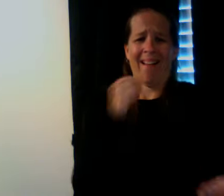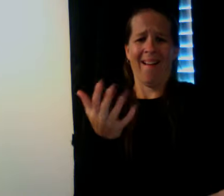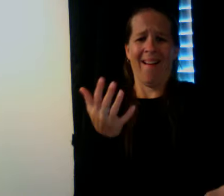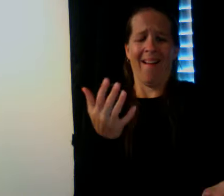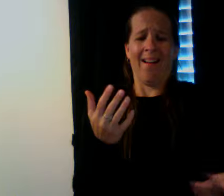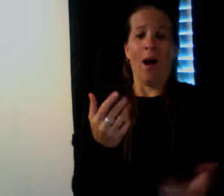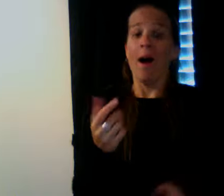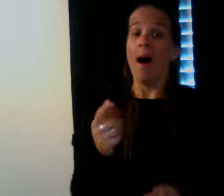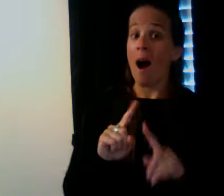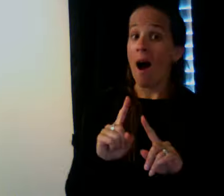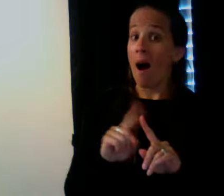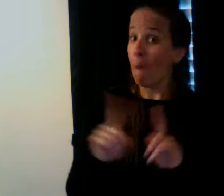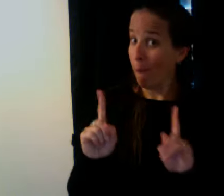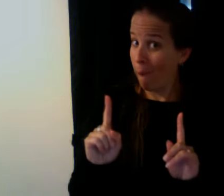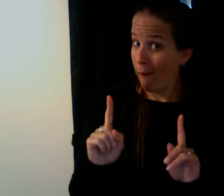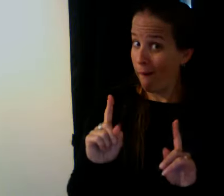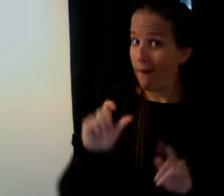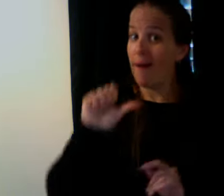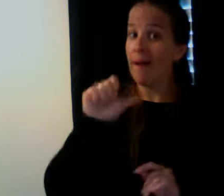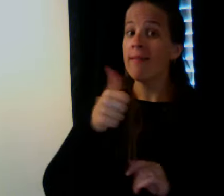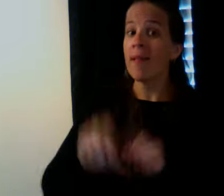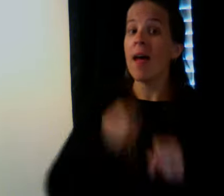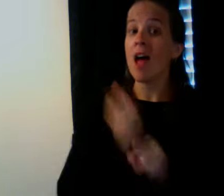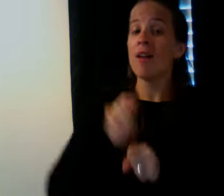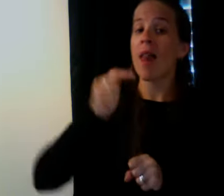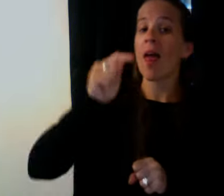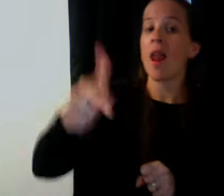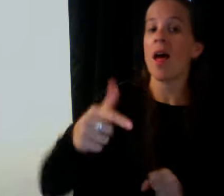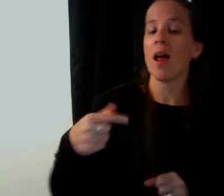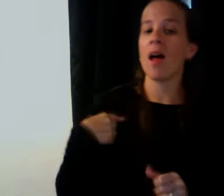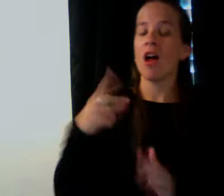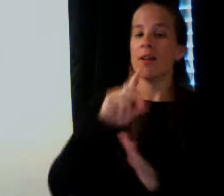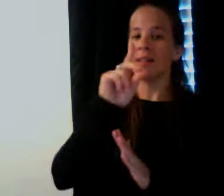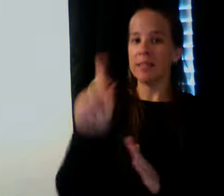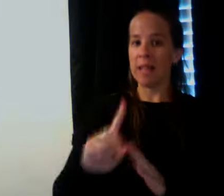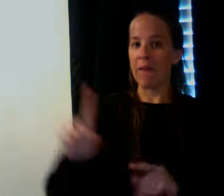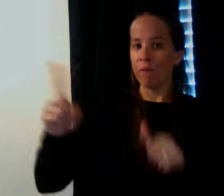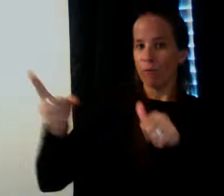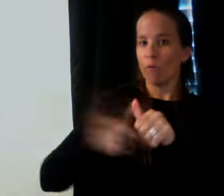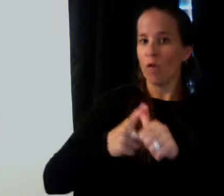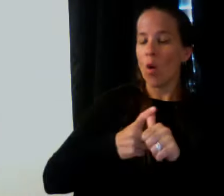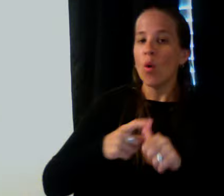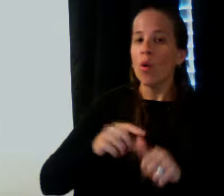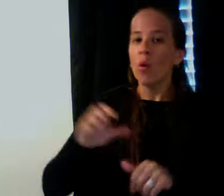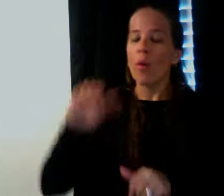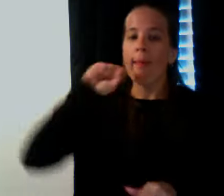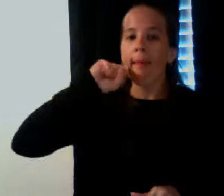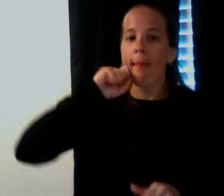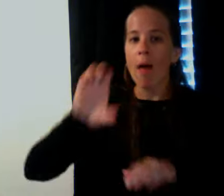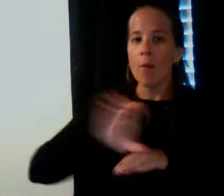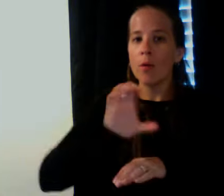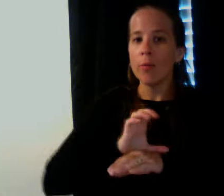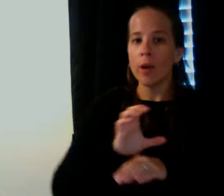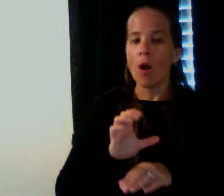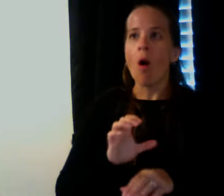later, when we were designing the first Macintosh computer, it all came back to me. And we designed it all into the Mac. It